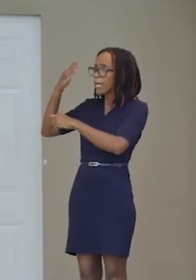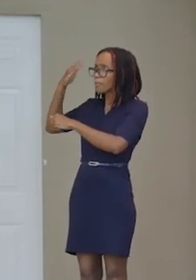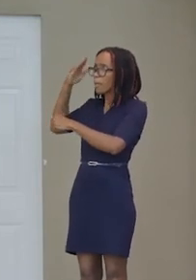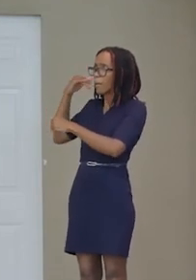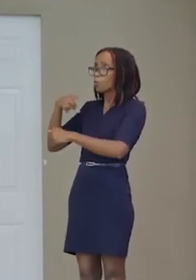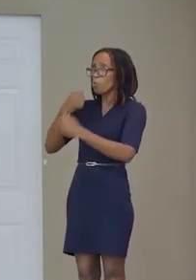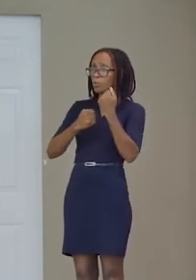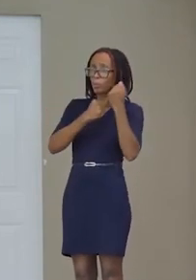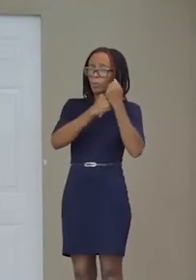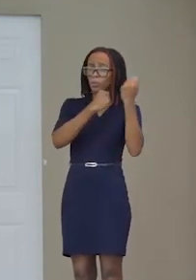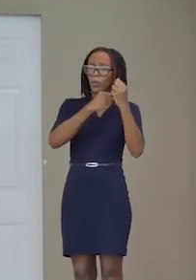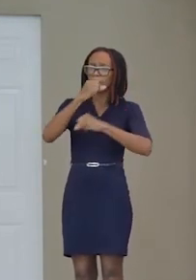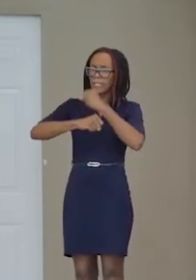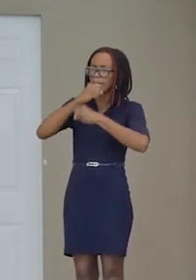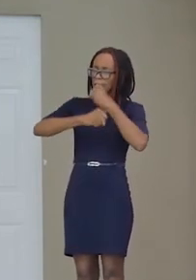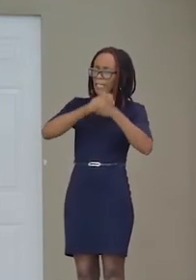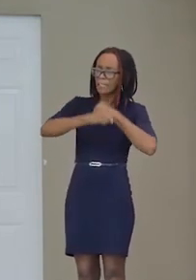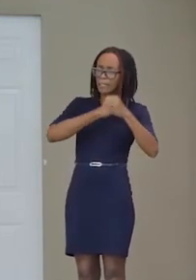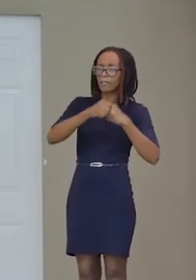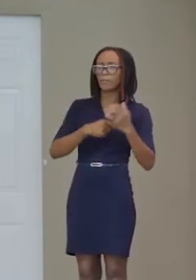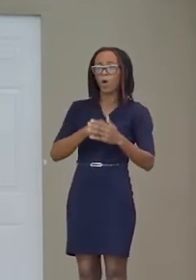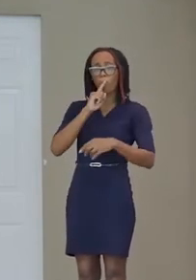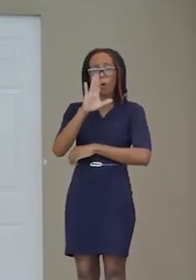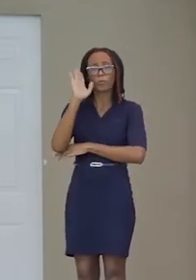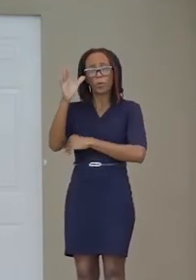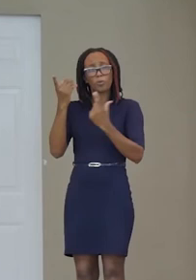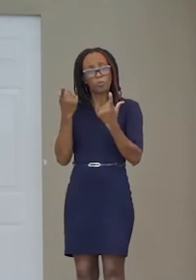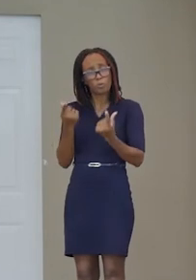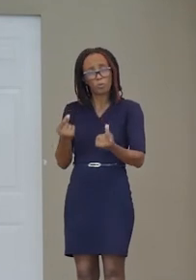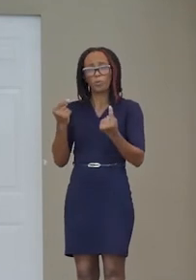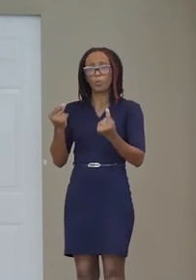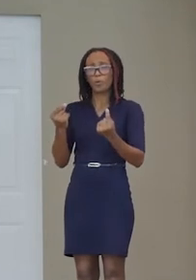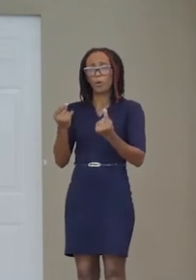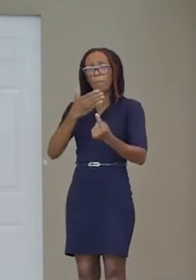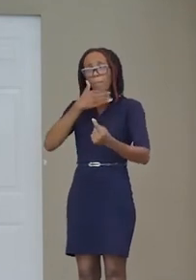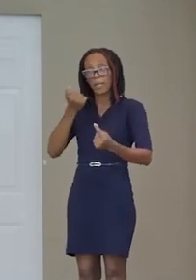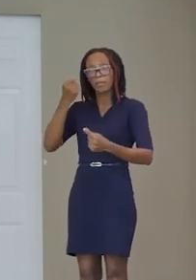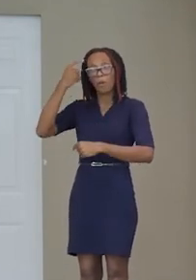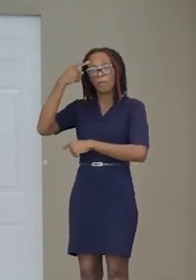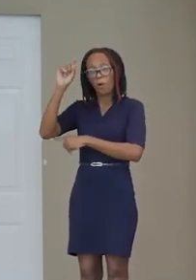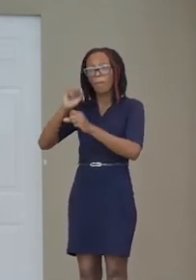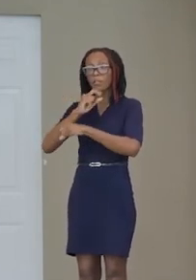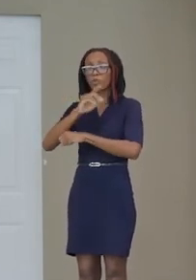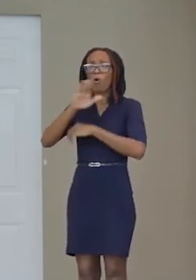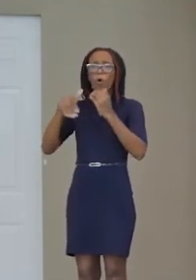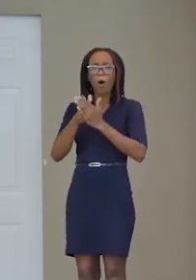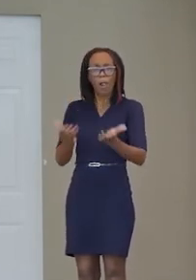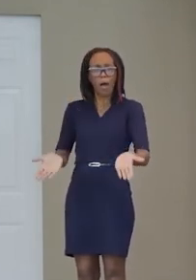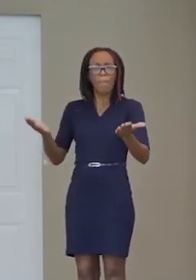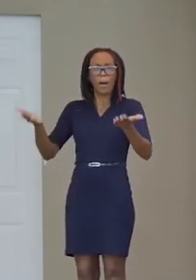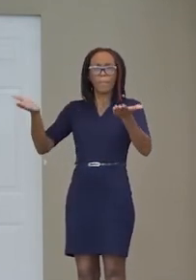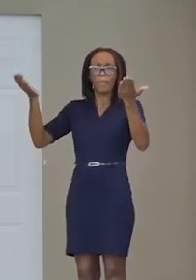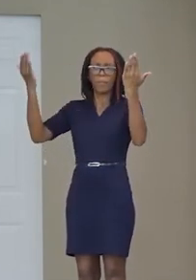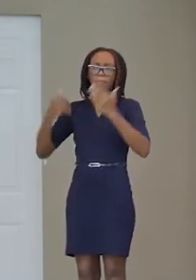me, and I promise that I would do my best to ensure that we are all lifted and buoyed as